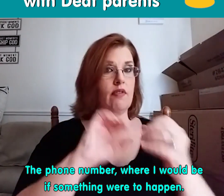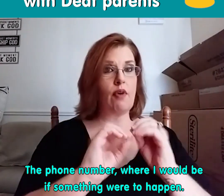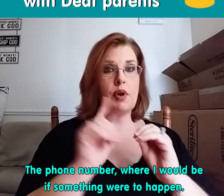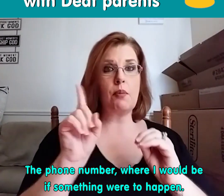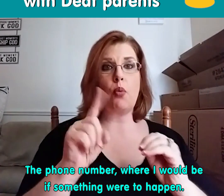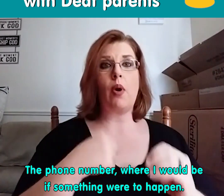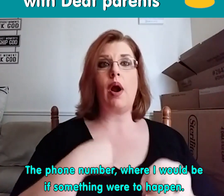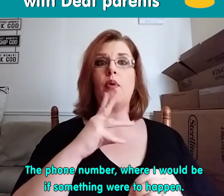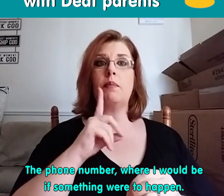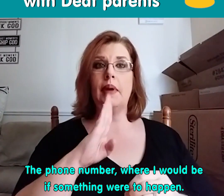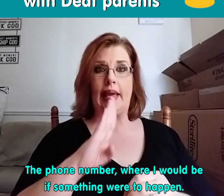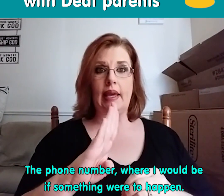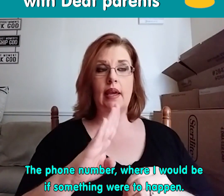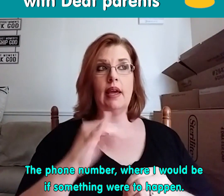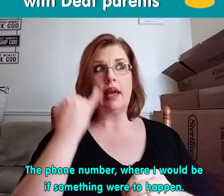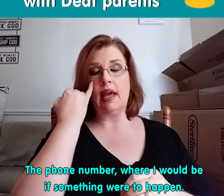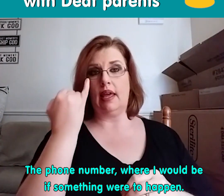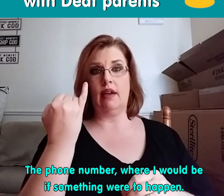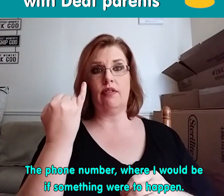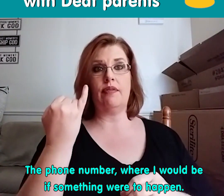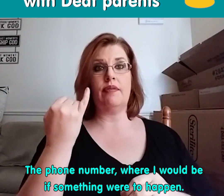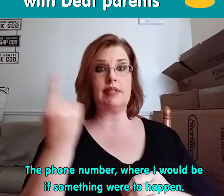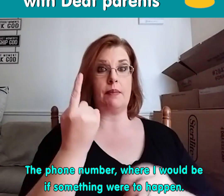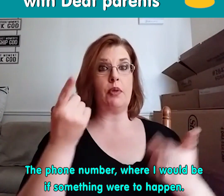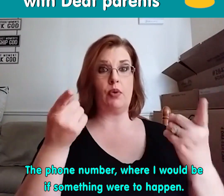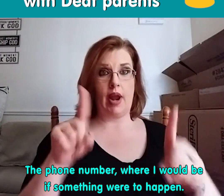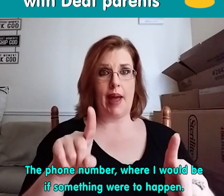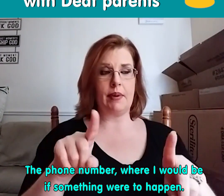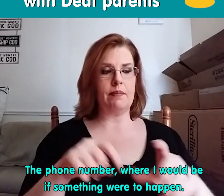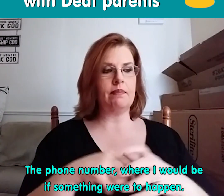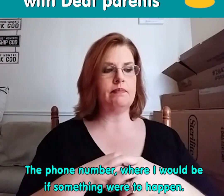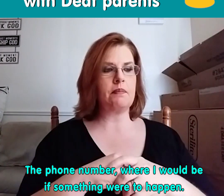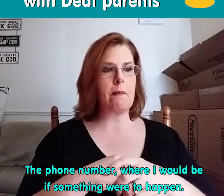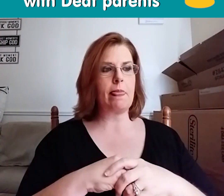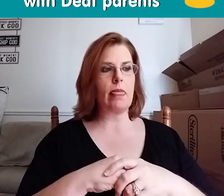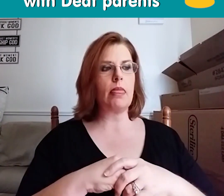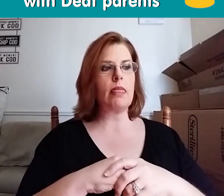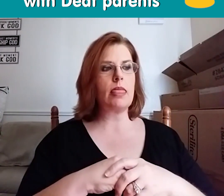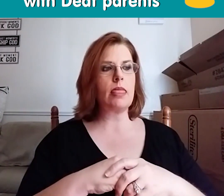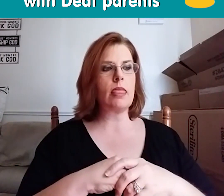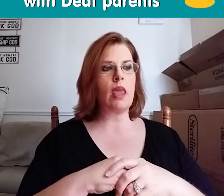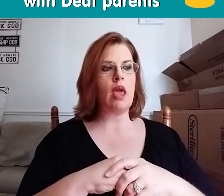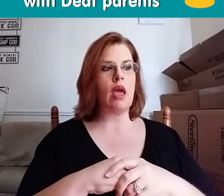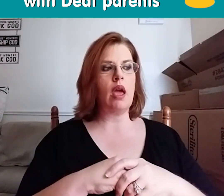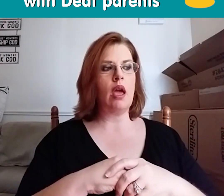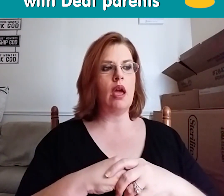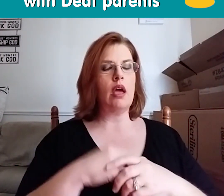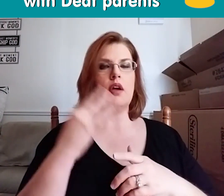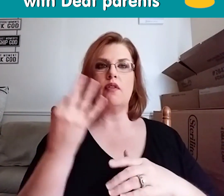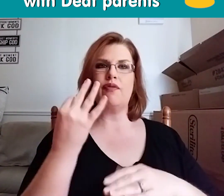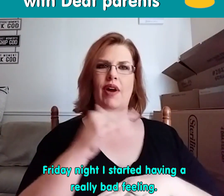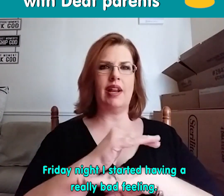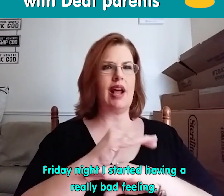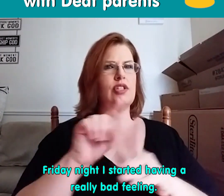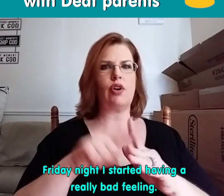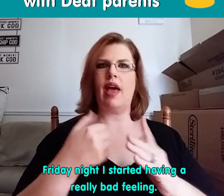Every hospital visit, every hospital stay, every doctor's appointment, every